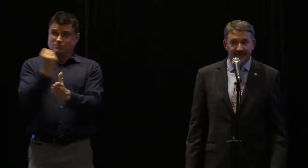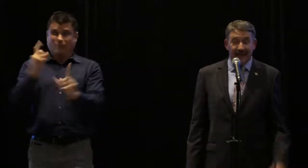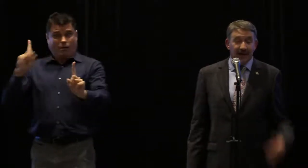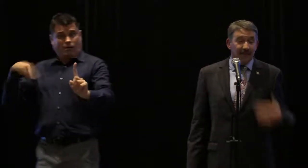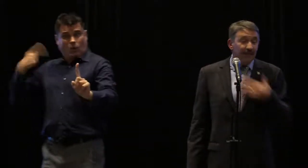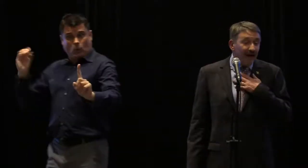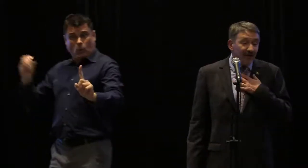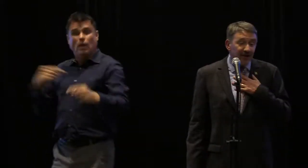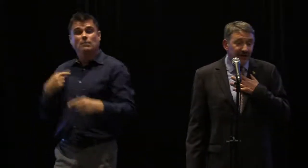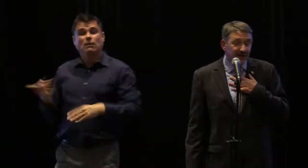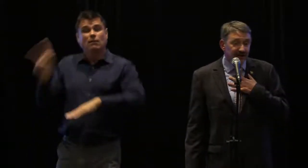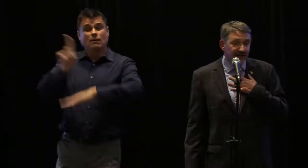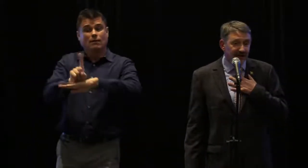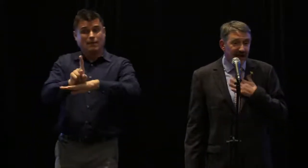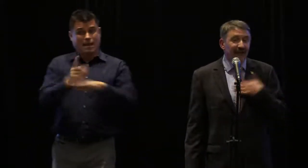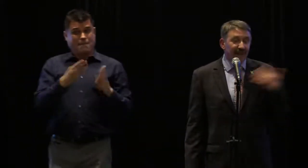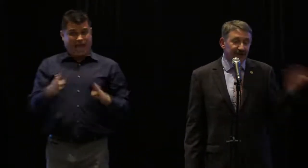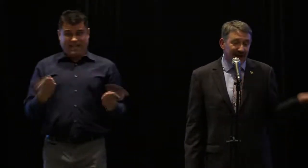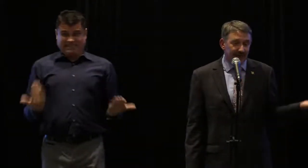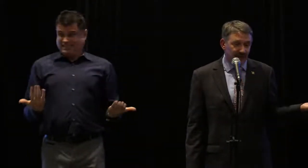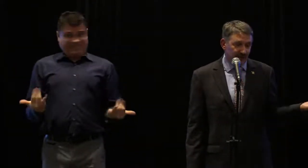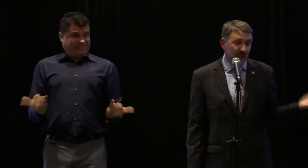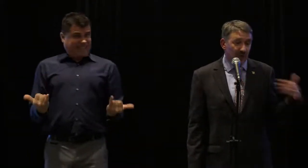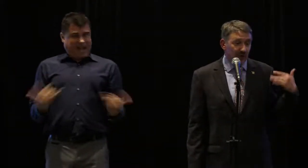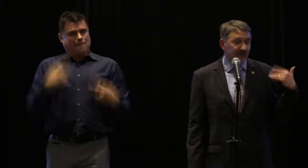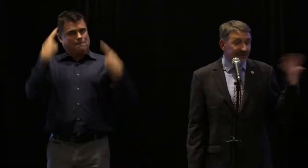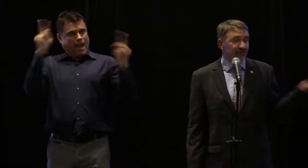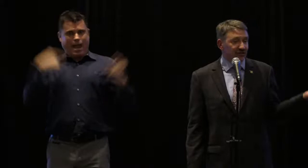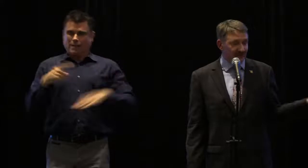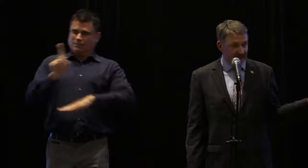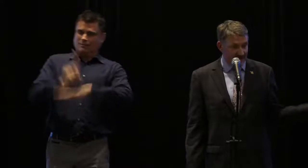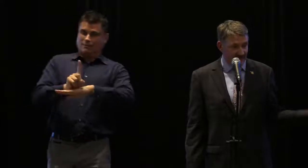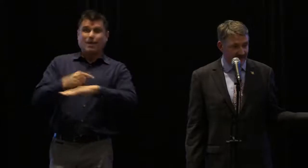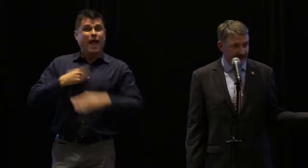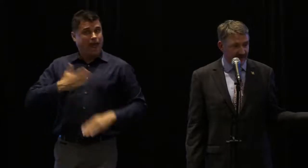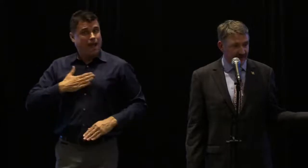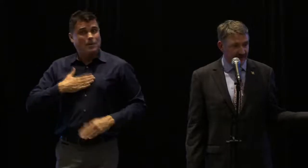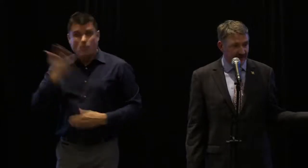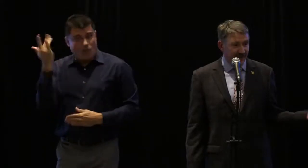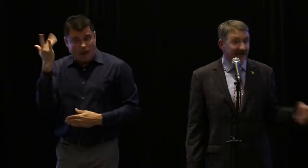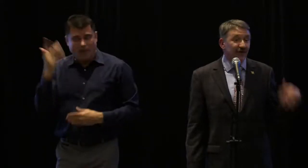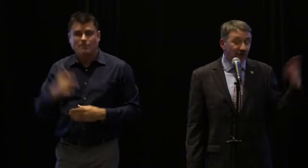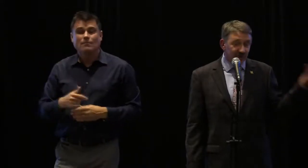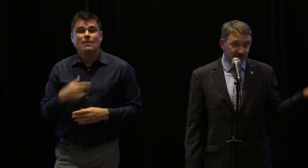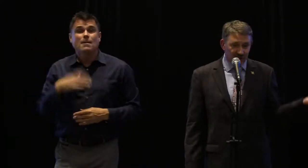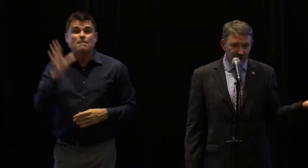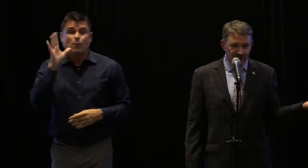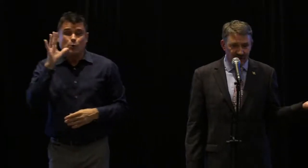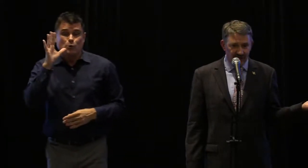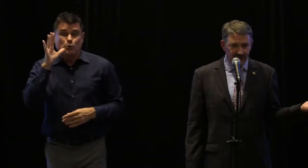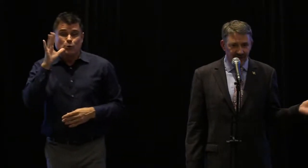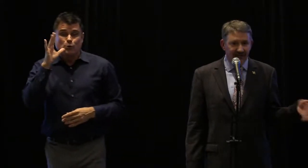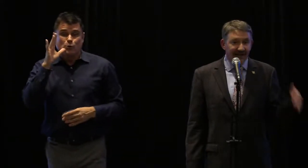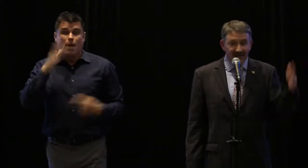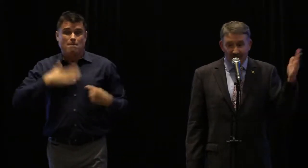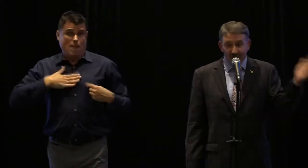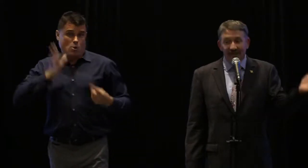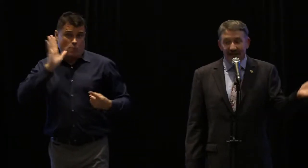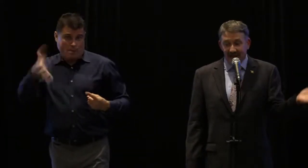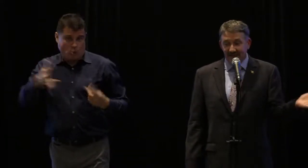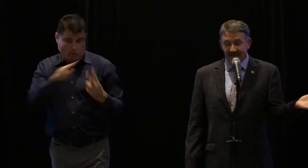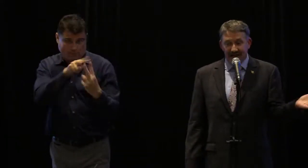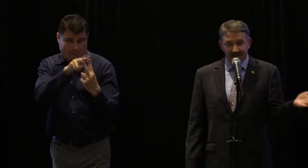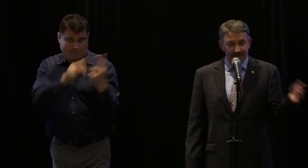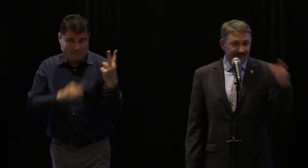plan. My mother and my grandmother were both teachers of the deaf in Nova Scotia in the